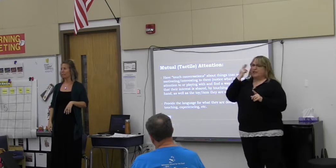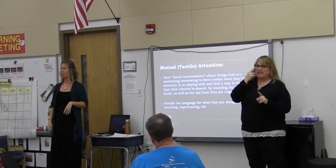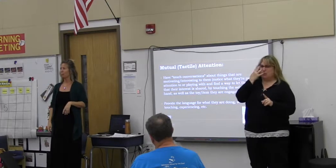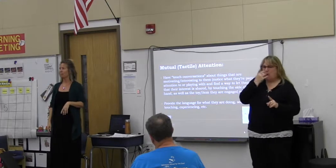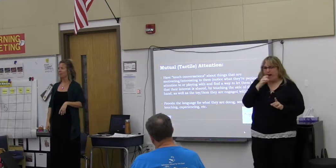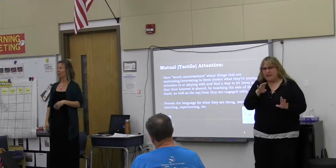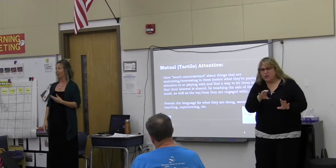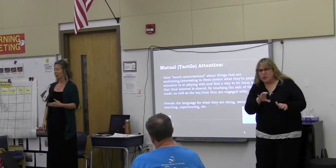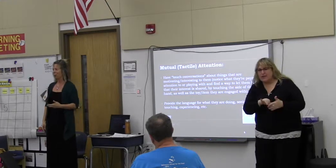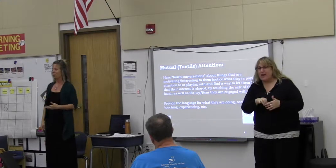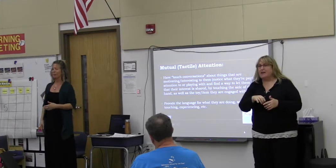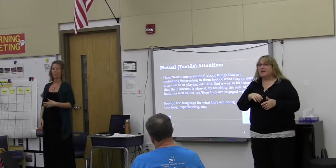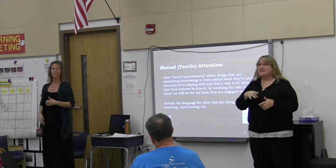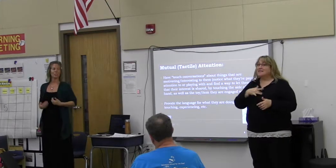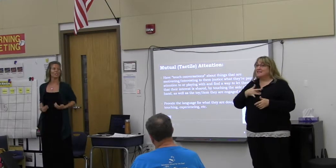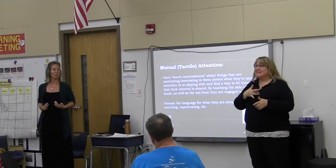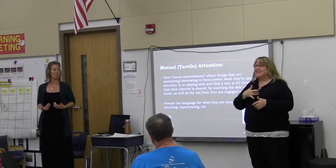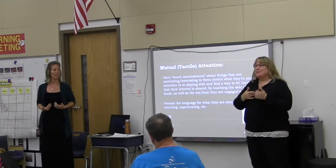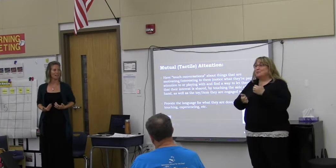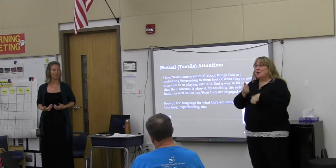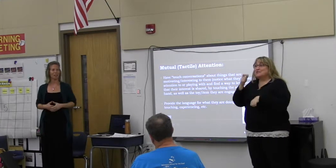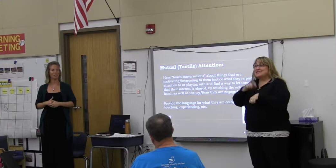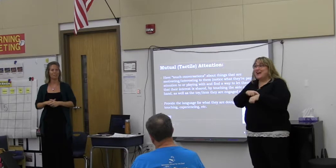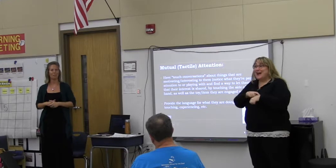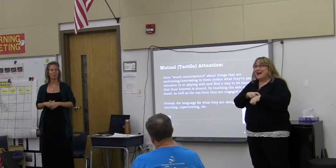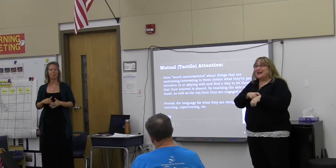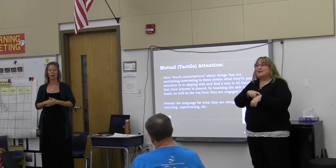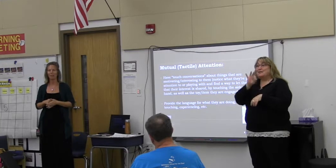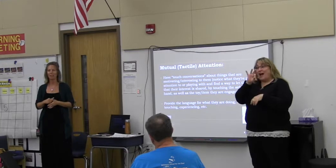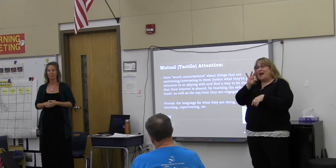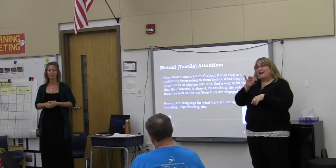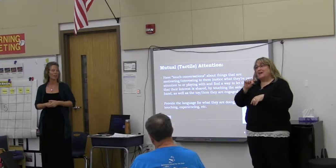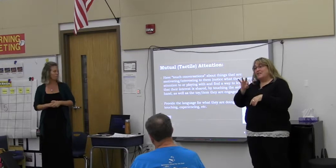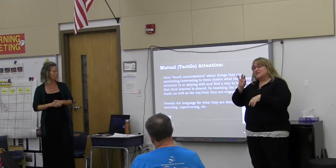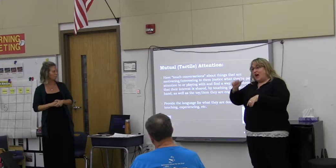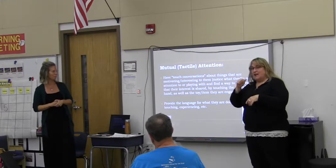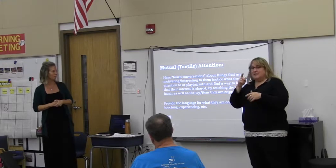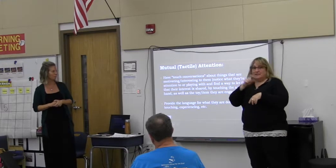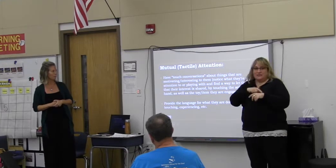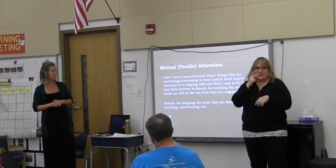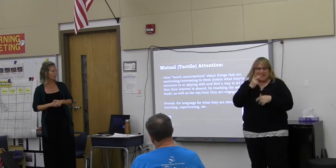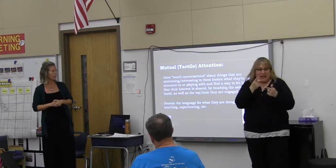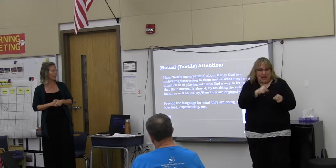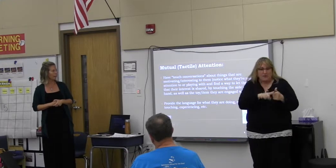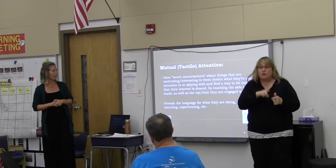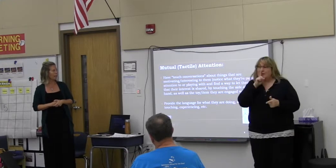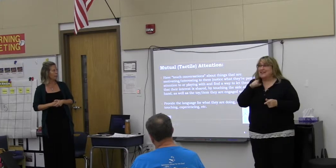And 9 times out of 10 there is a purpose. It's just up to us to try to figure out why are they doing that.